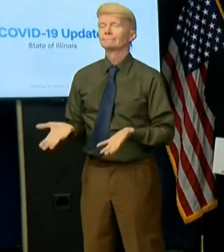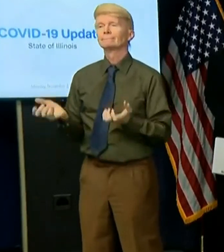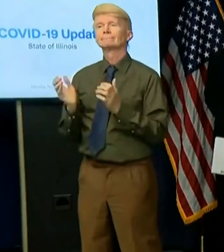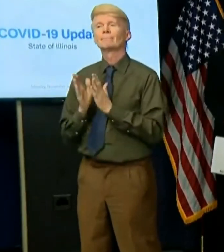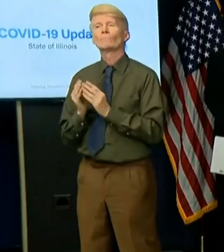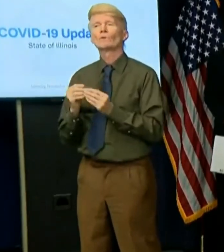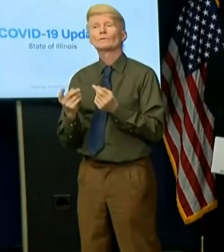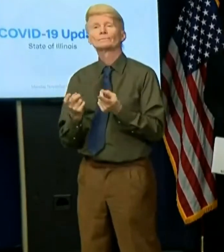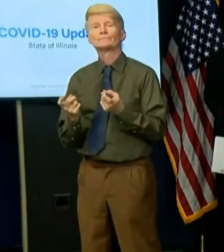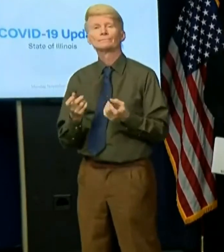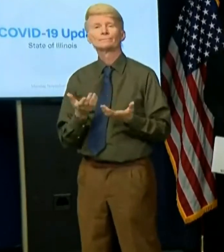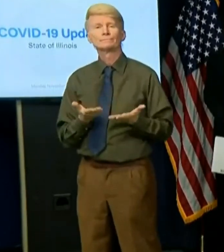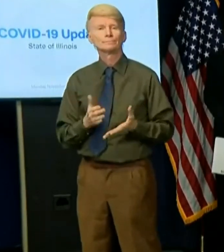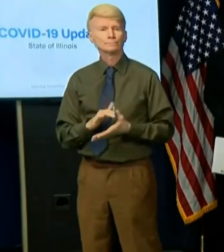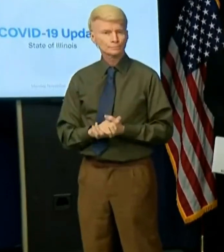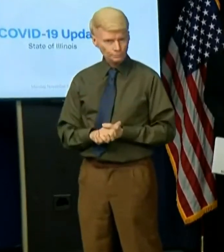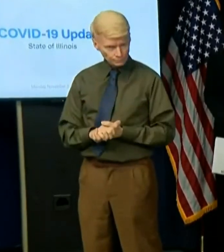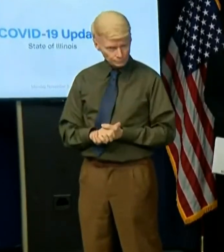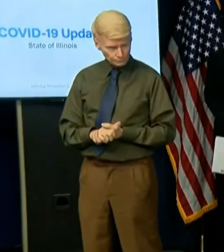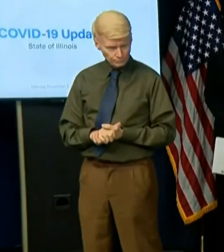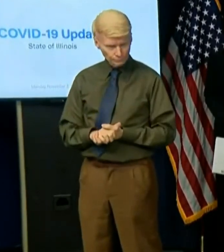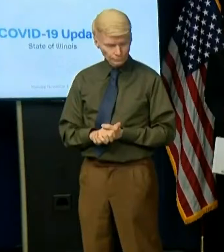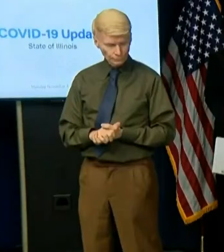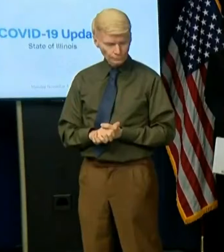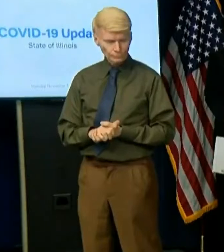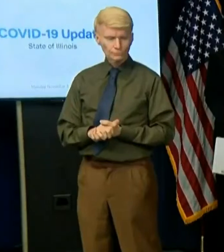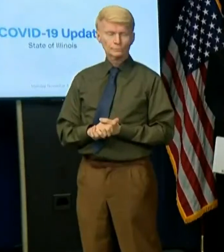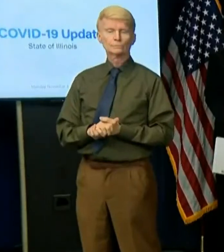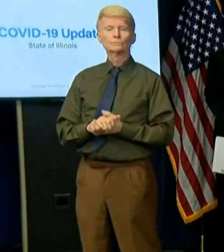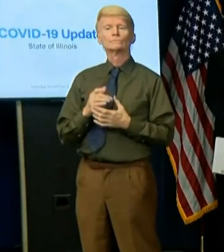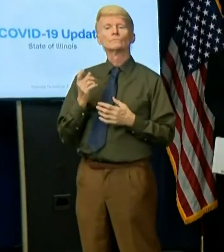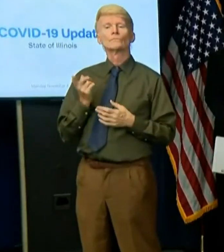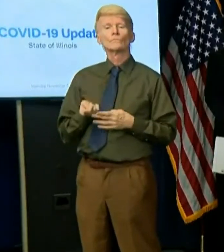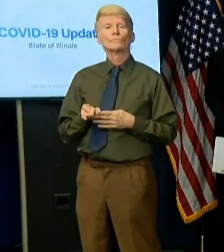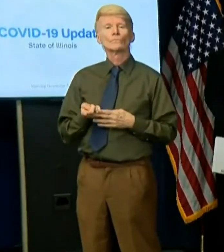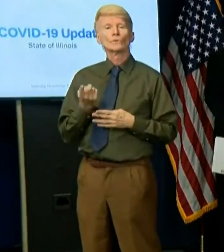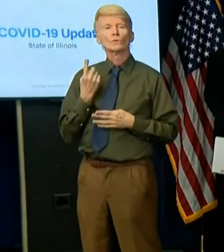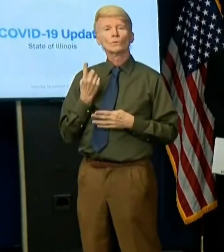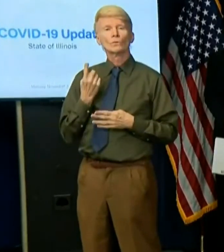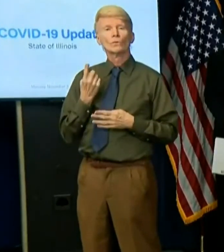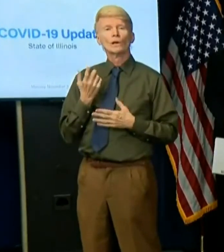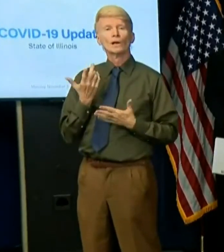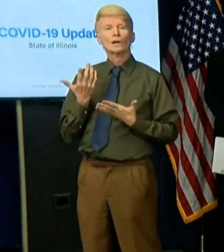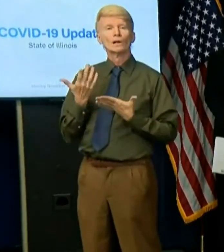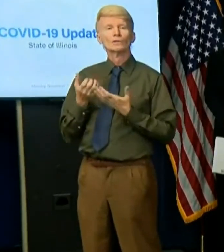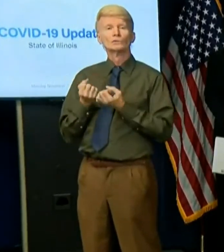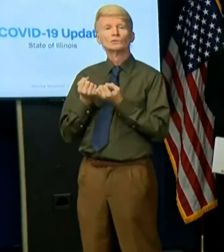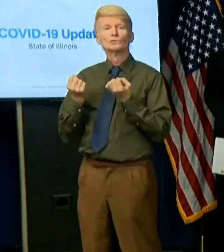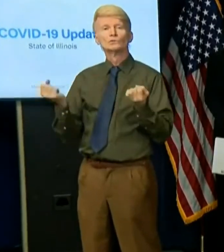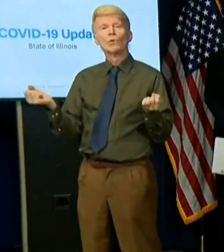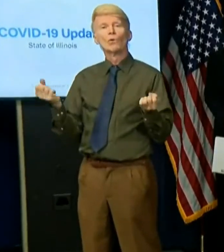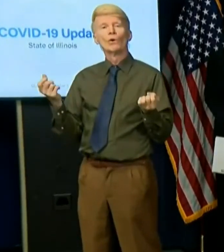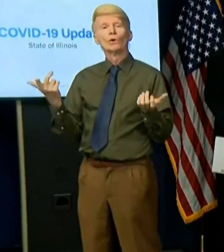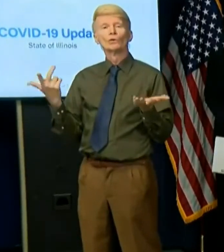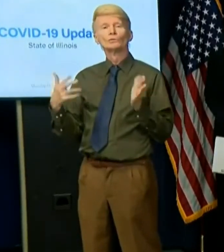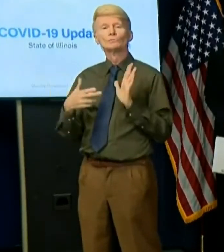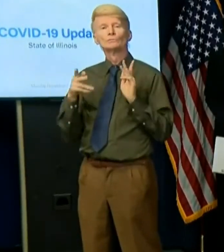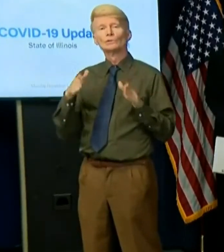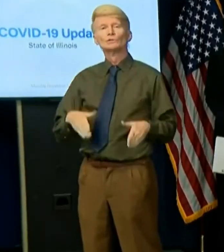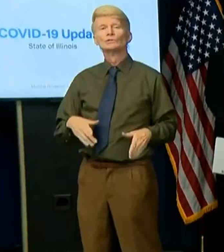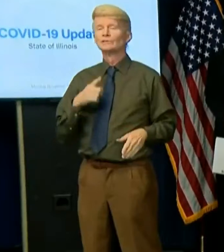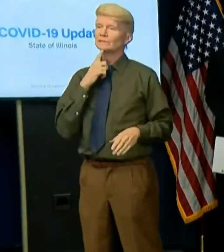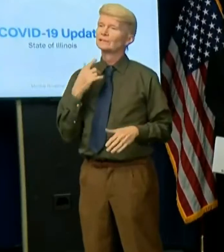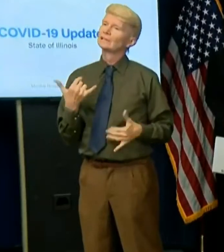then we've got to go. Yep. Hi. So a pretty reliable source told us that the plan is to move the whole state back to